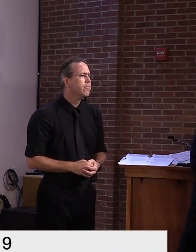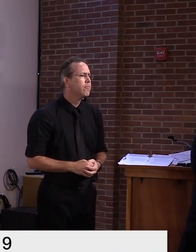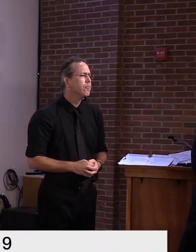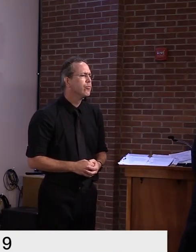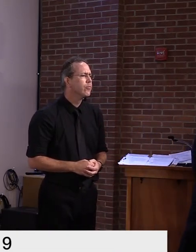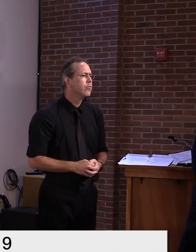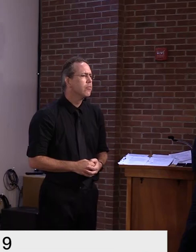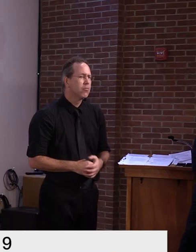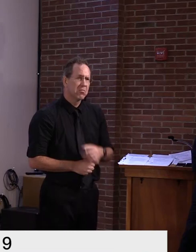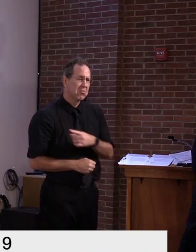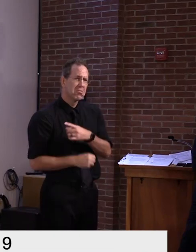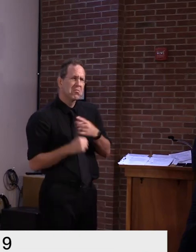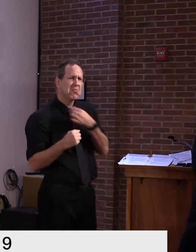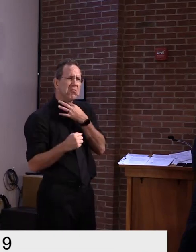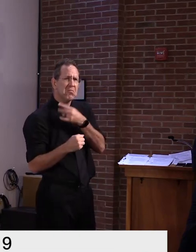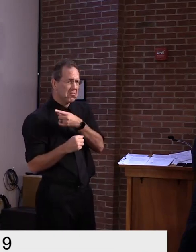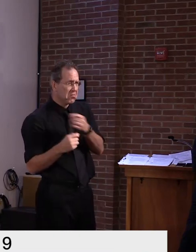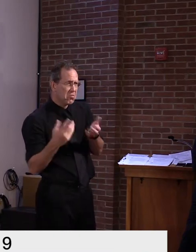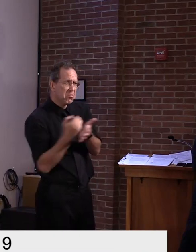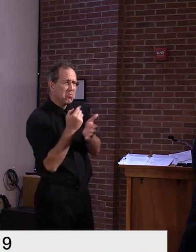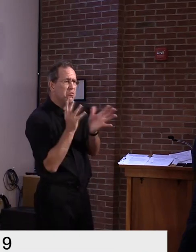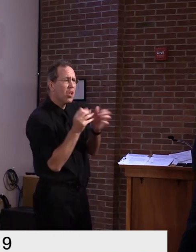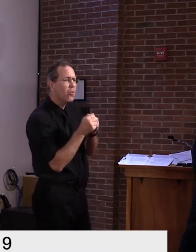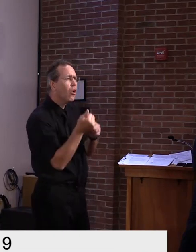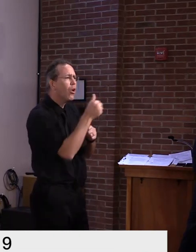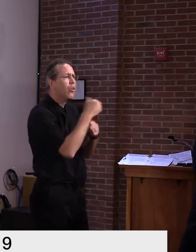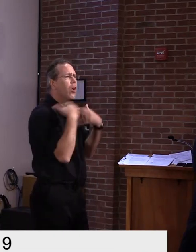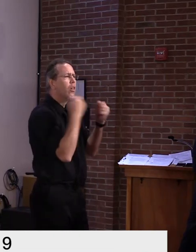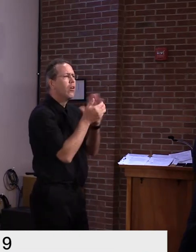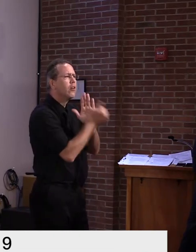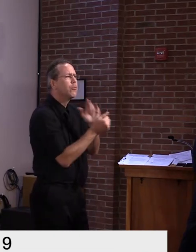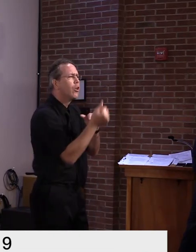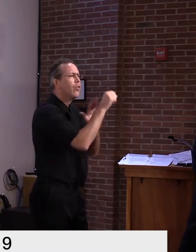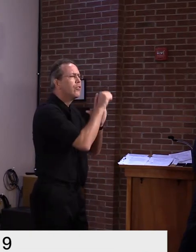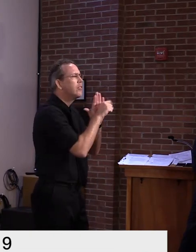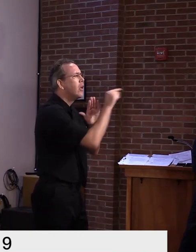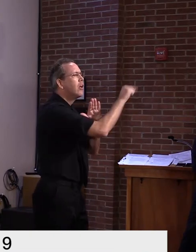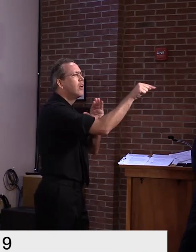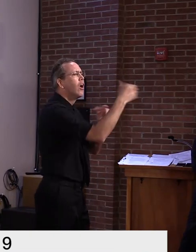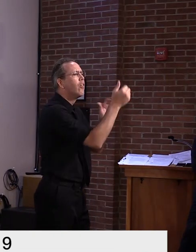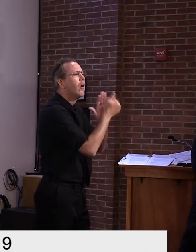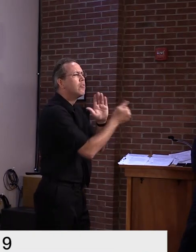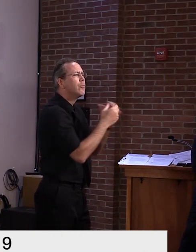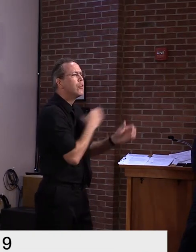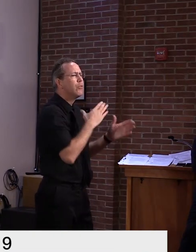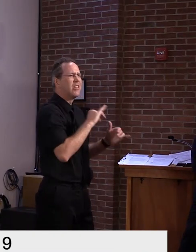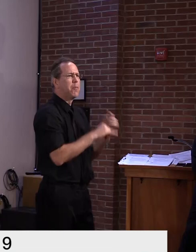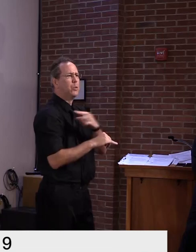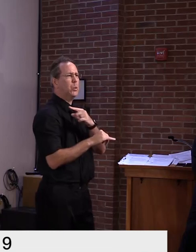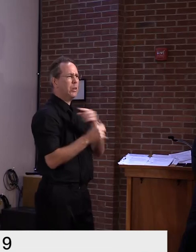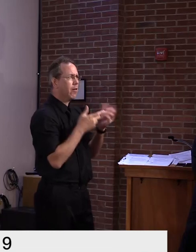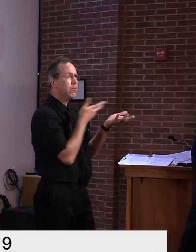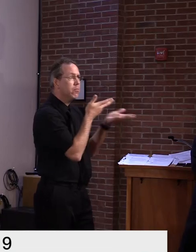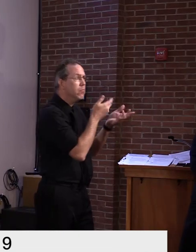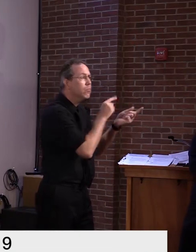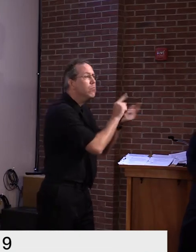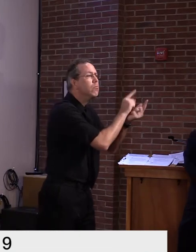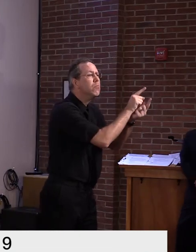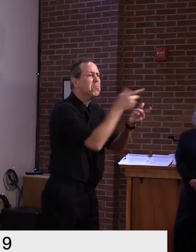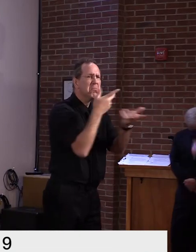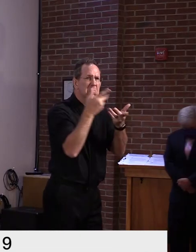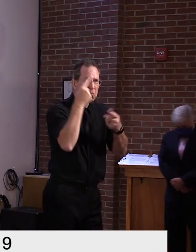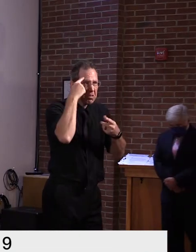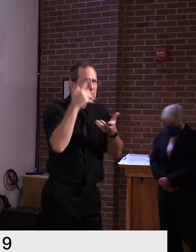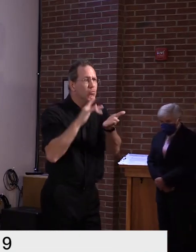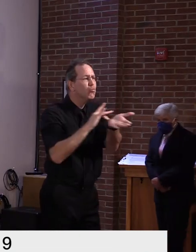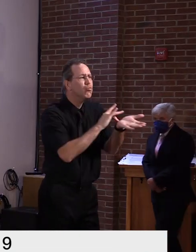It does come up because there are a number of states that have much higher populations than Vermont